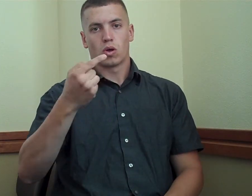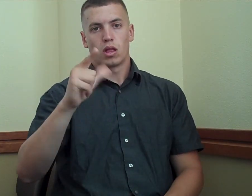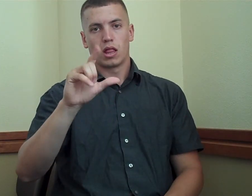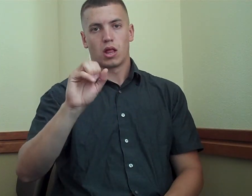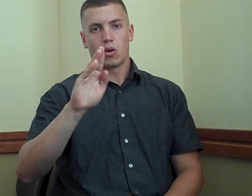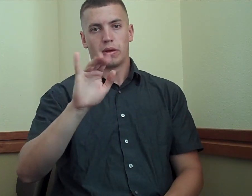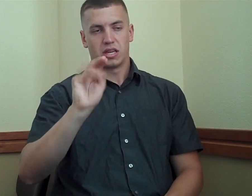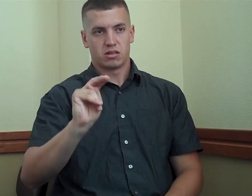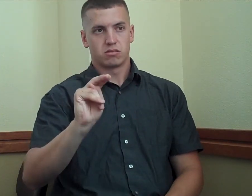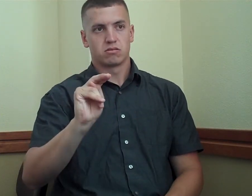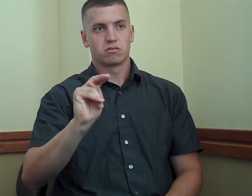the filter.